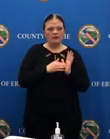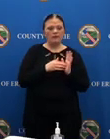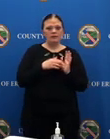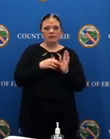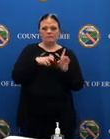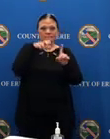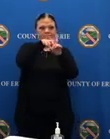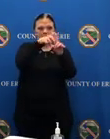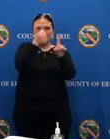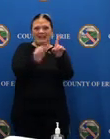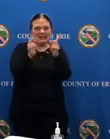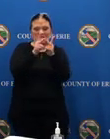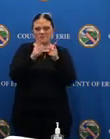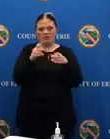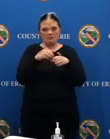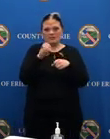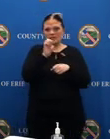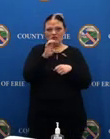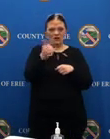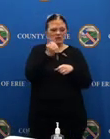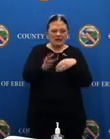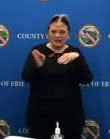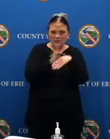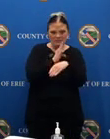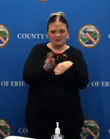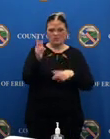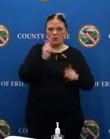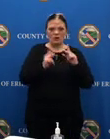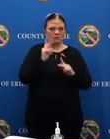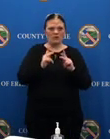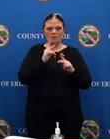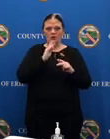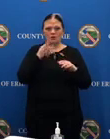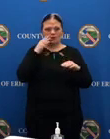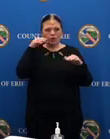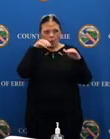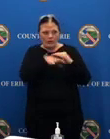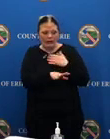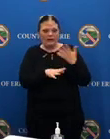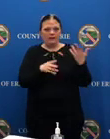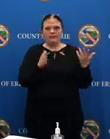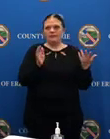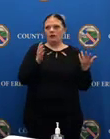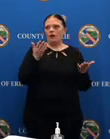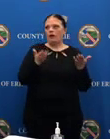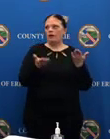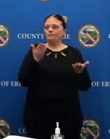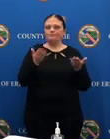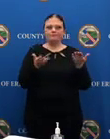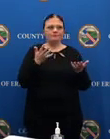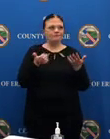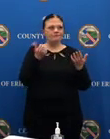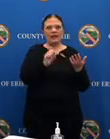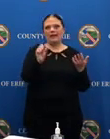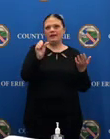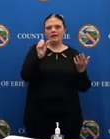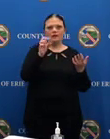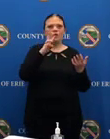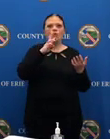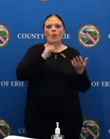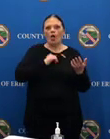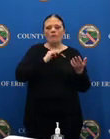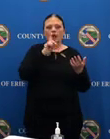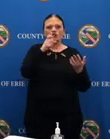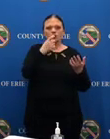any place in Erie County, any business where people might be walking in, even our any, Walmart,